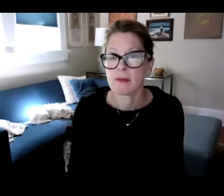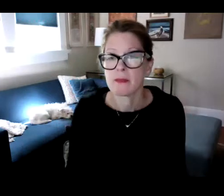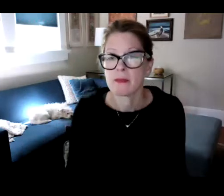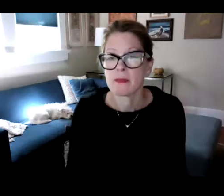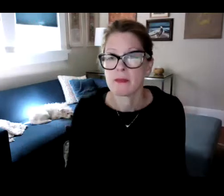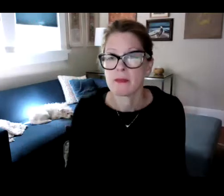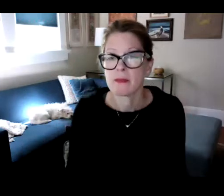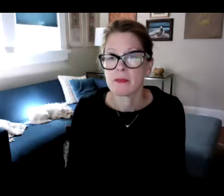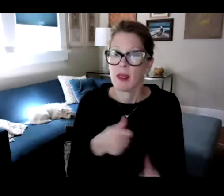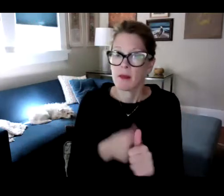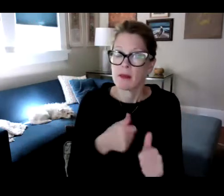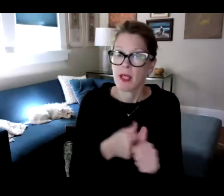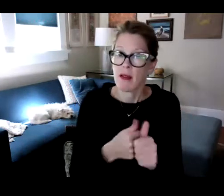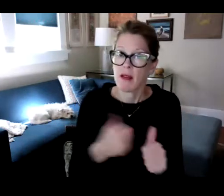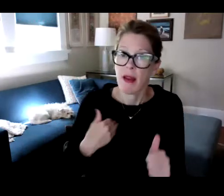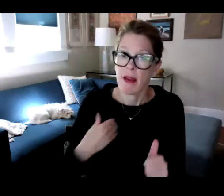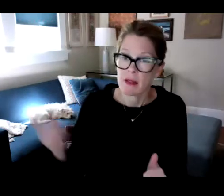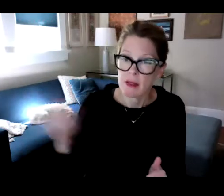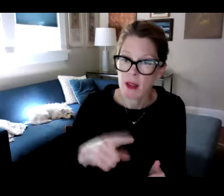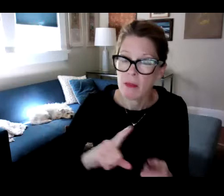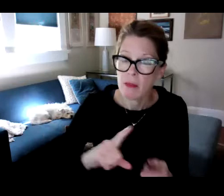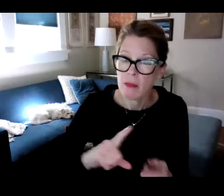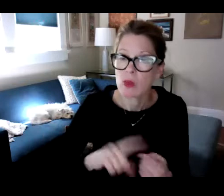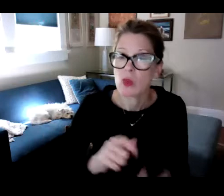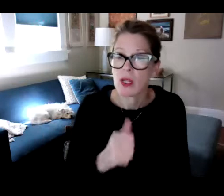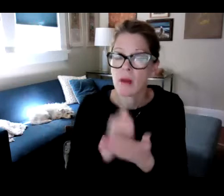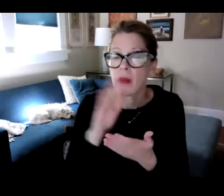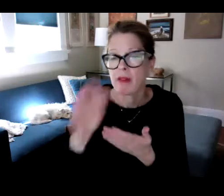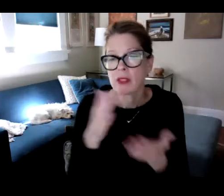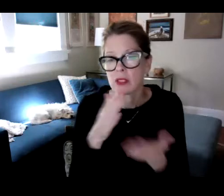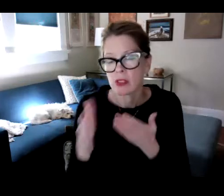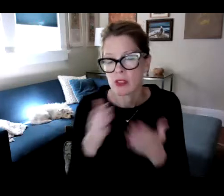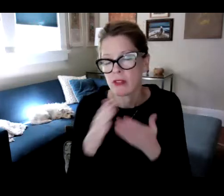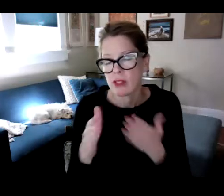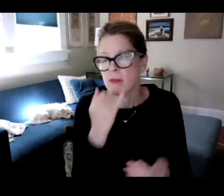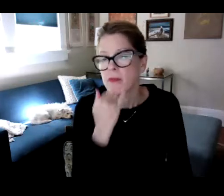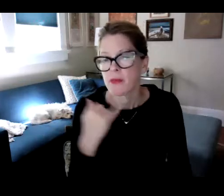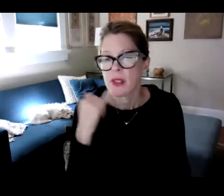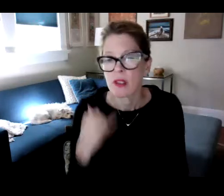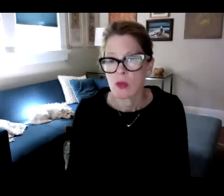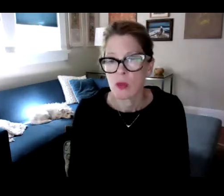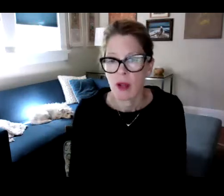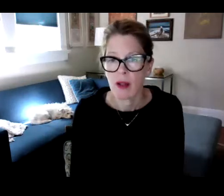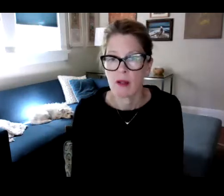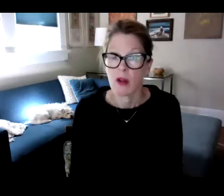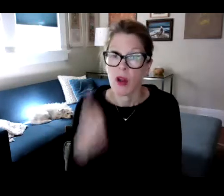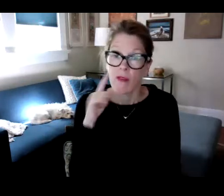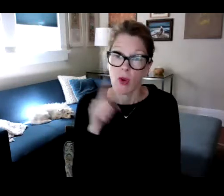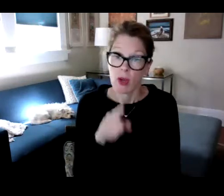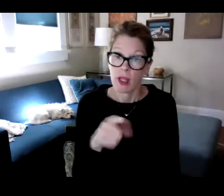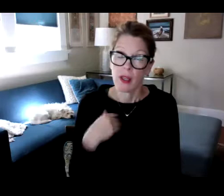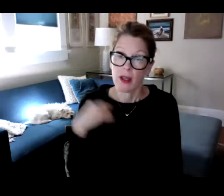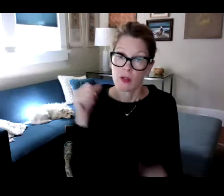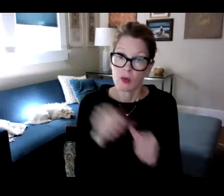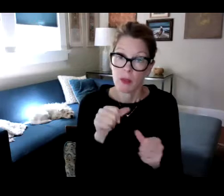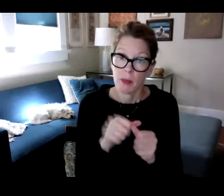He has come to the help of his servant Israel, for he has remembered